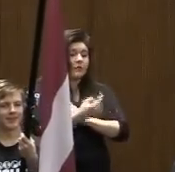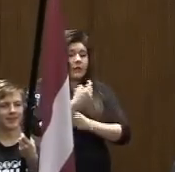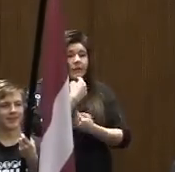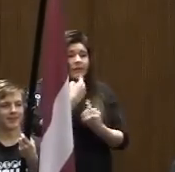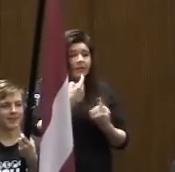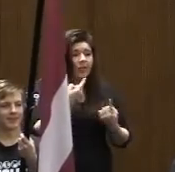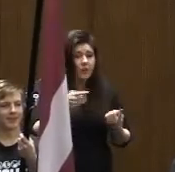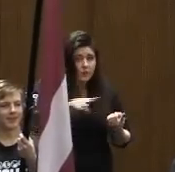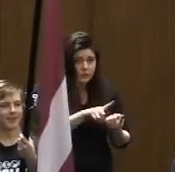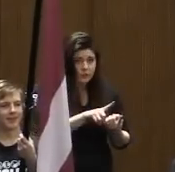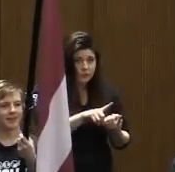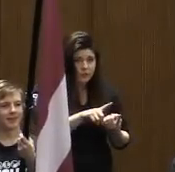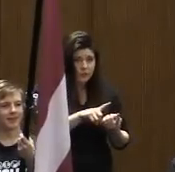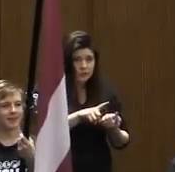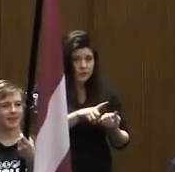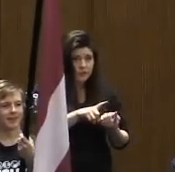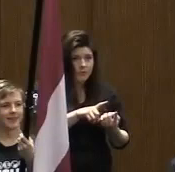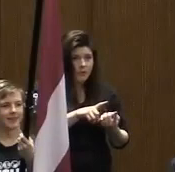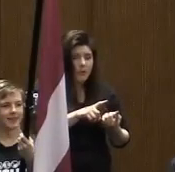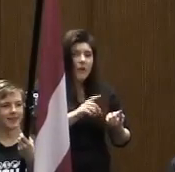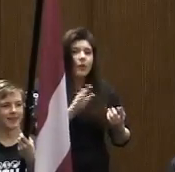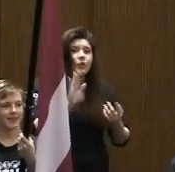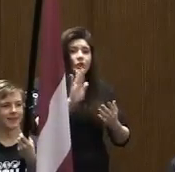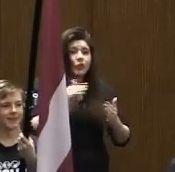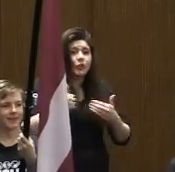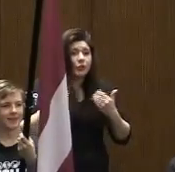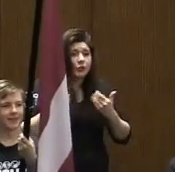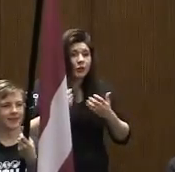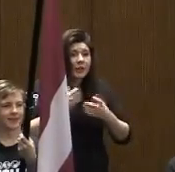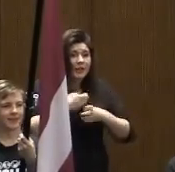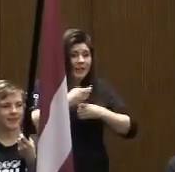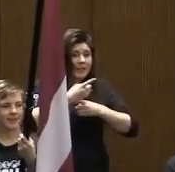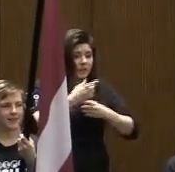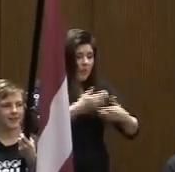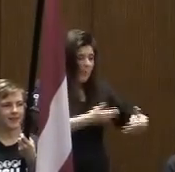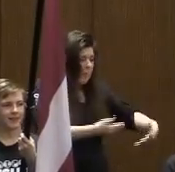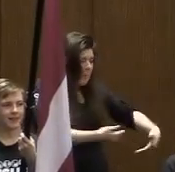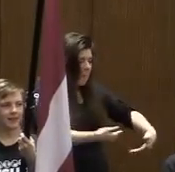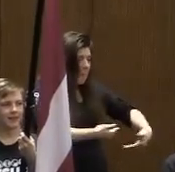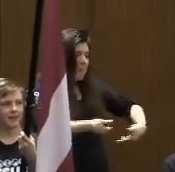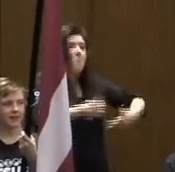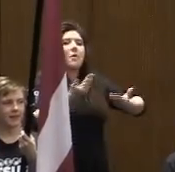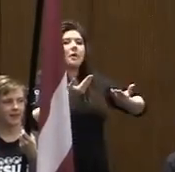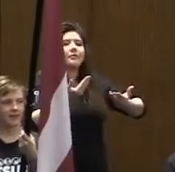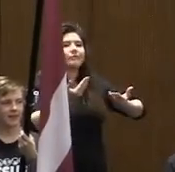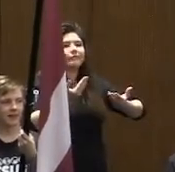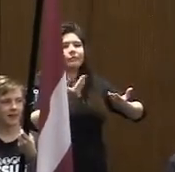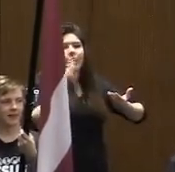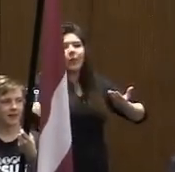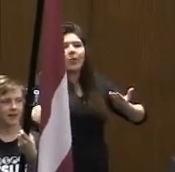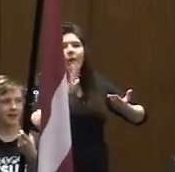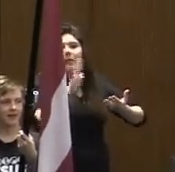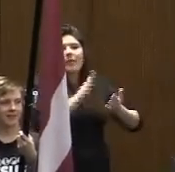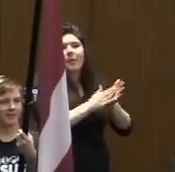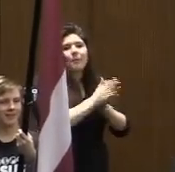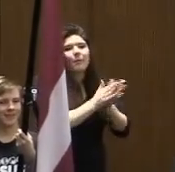the audience is, bring us your youth next year, and we don't care what their motivation is.